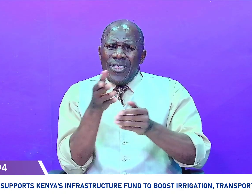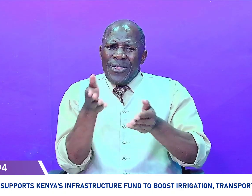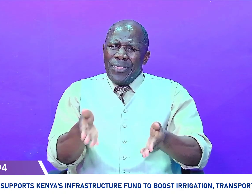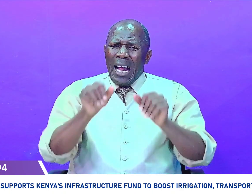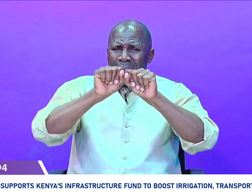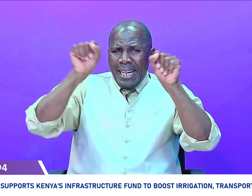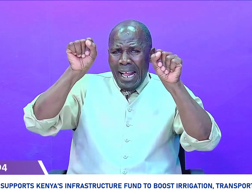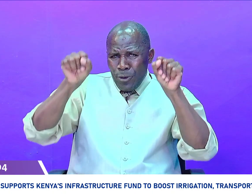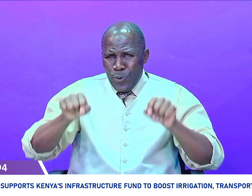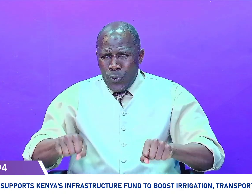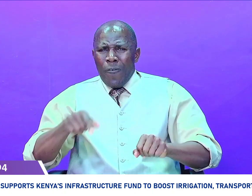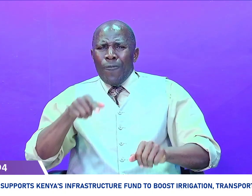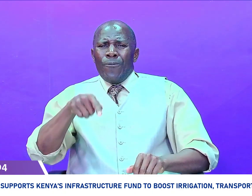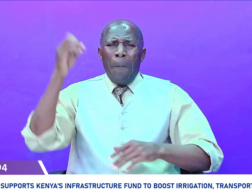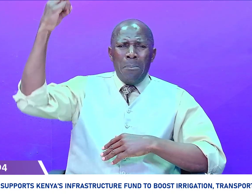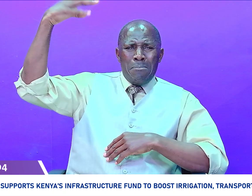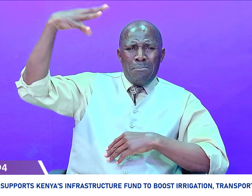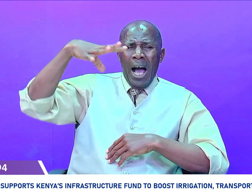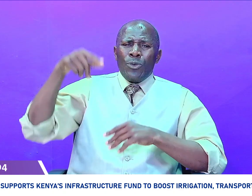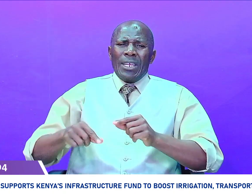and electricity generation.